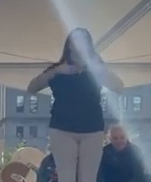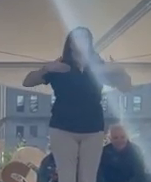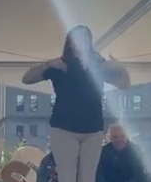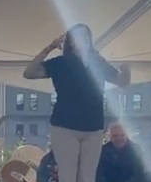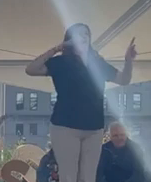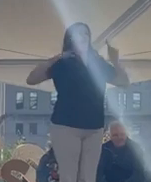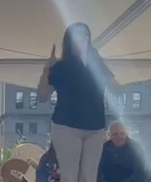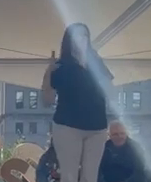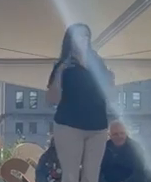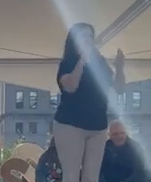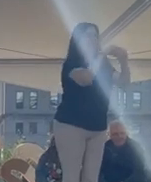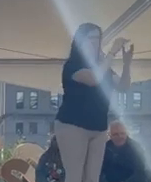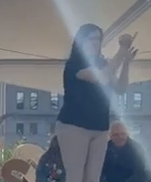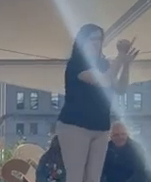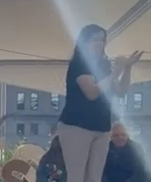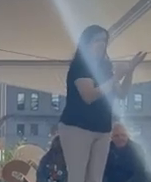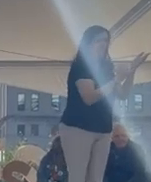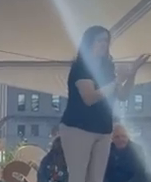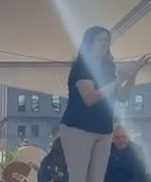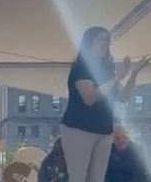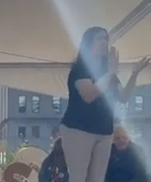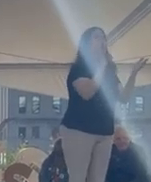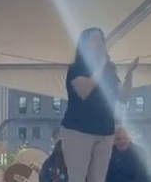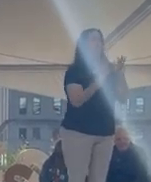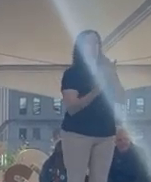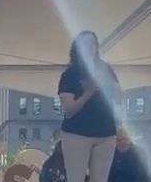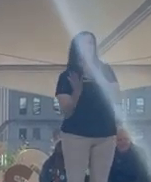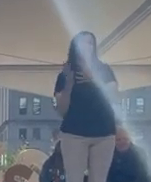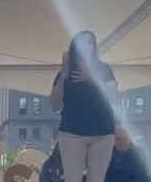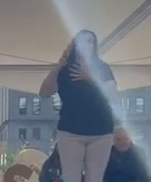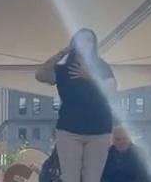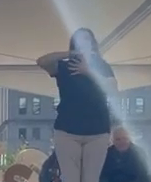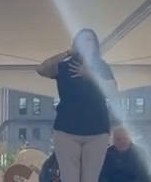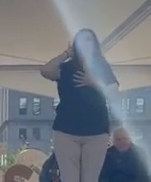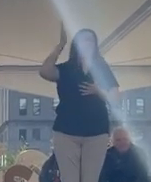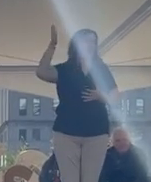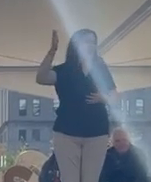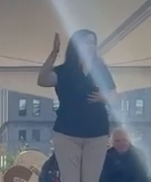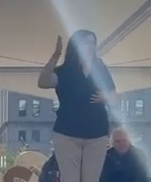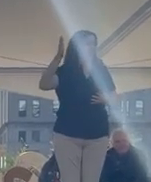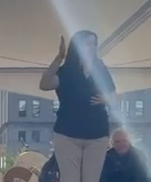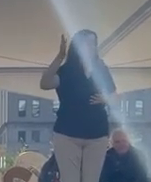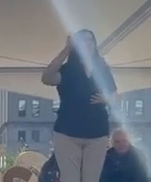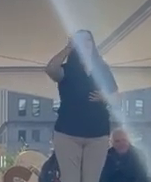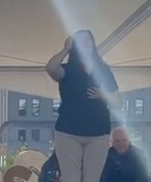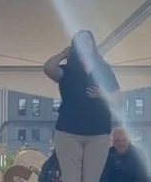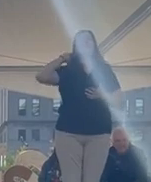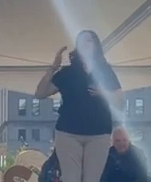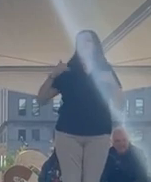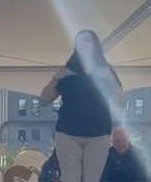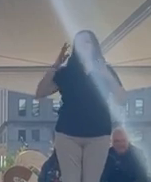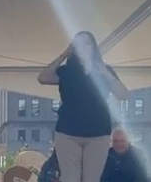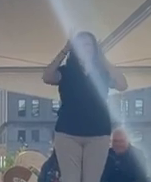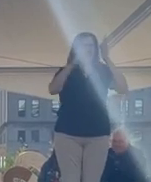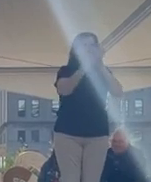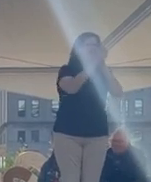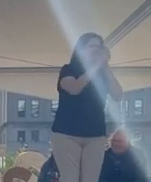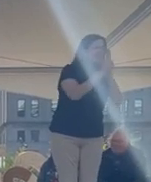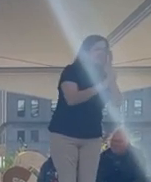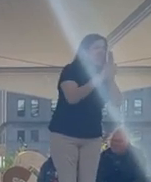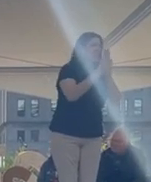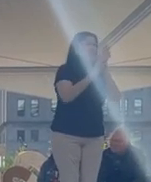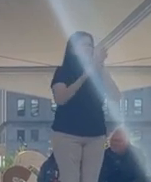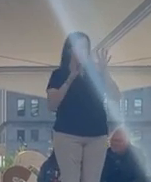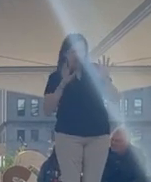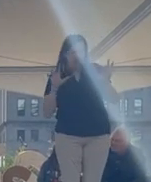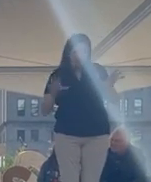who engage in the arts will rise to the top because of creative skills they have developed, nurtured,